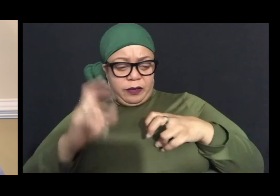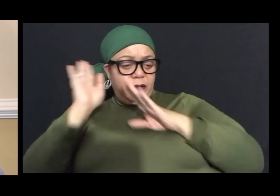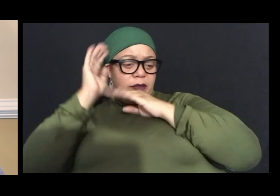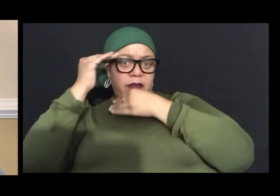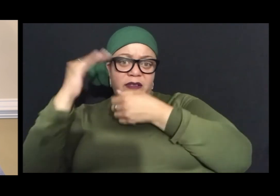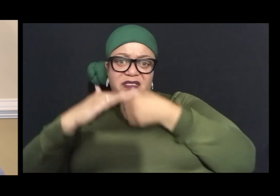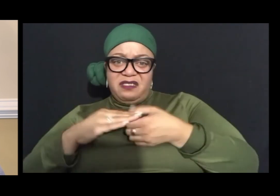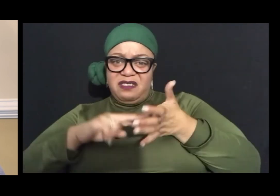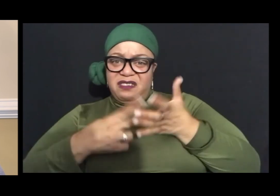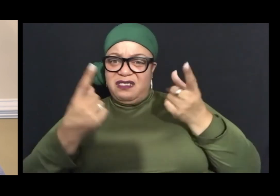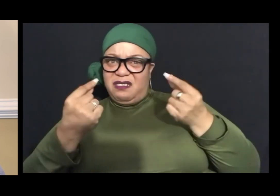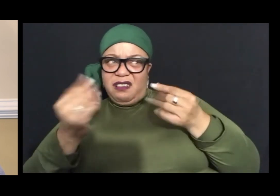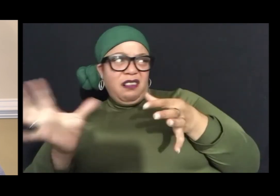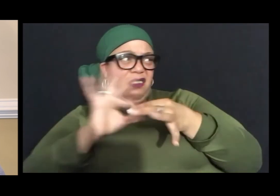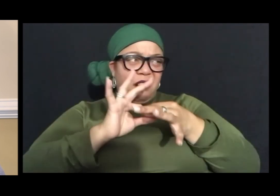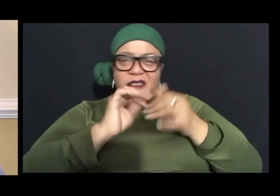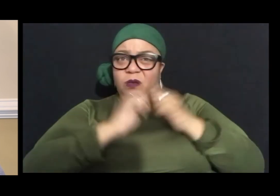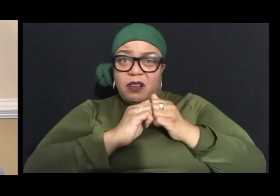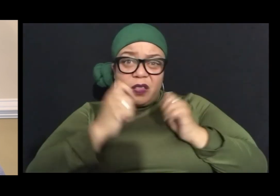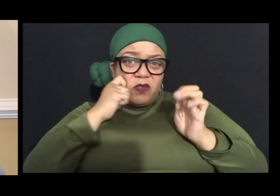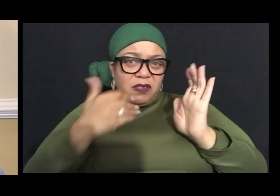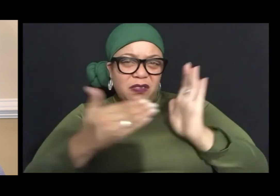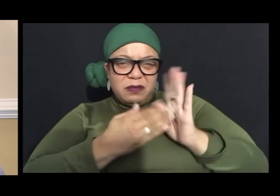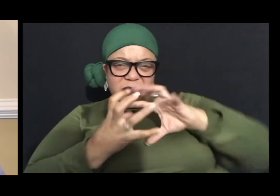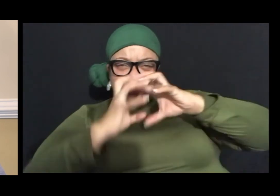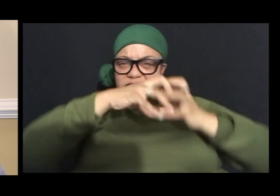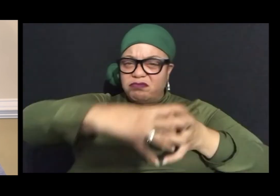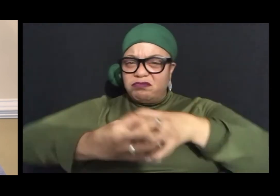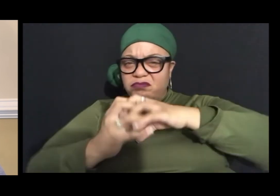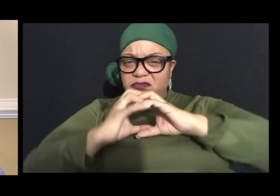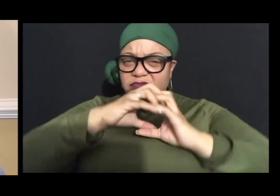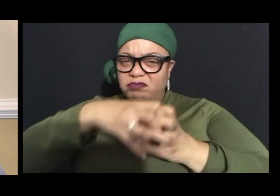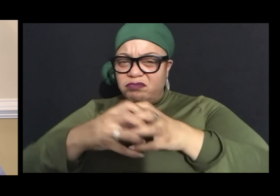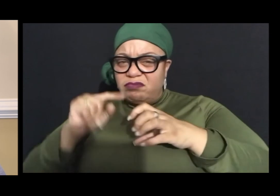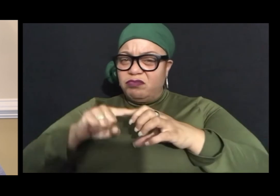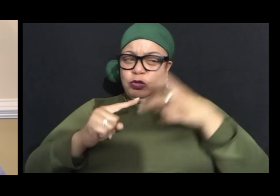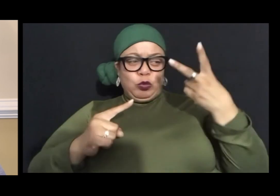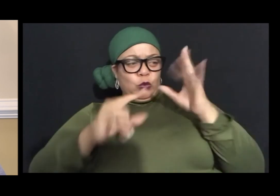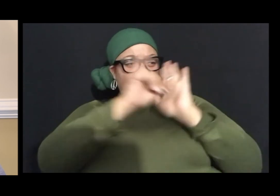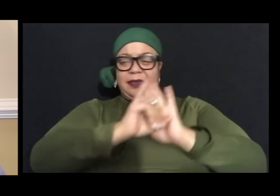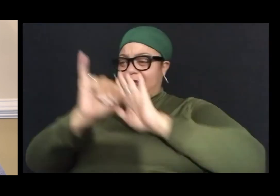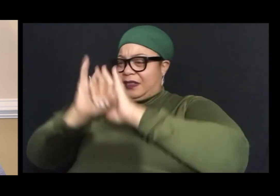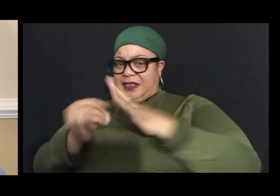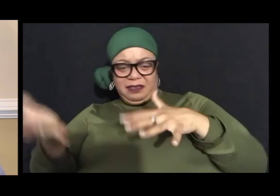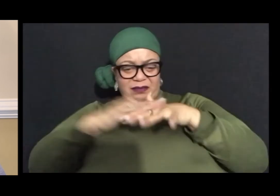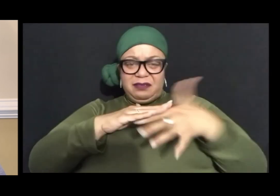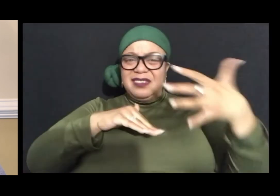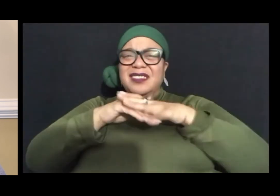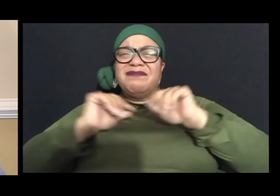of racism and how the intersection of these two identities can create